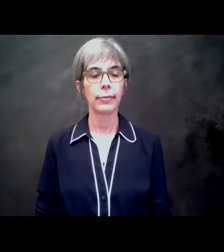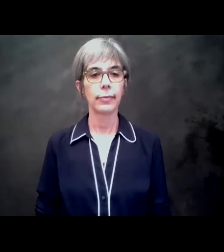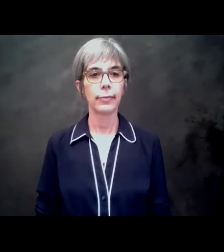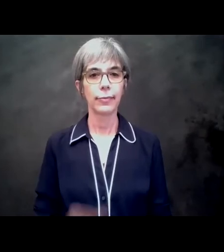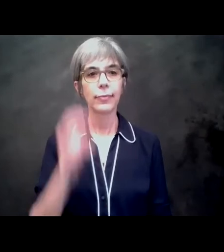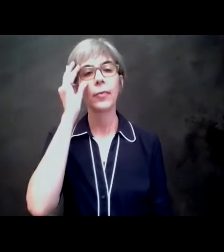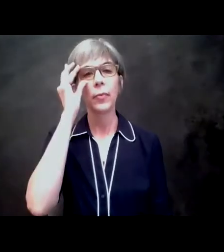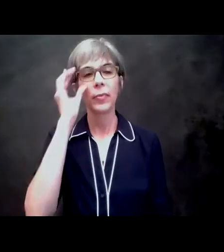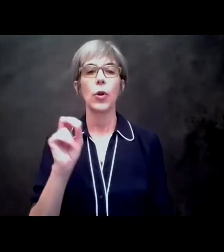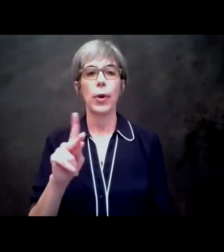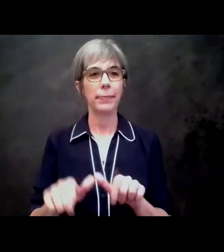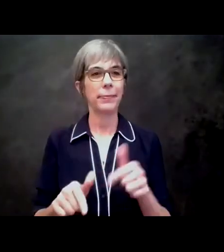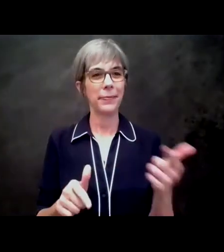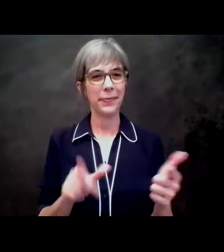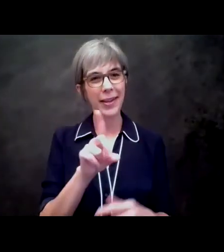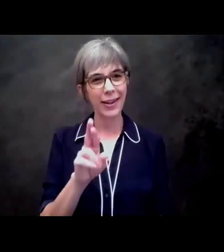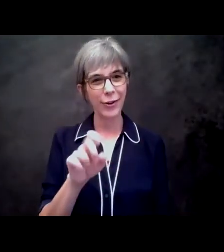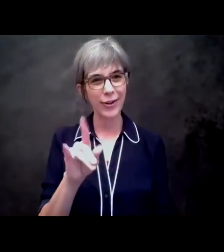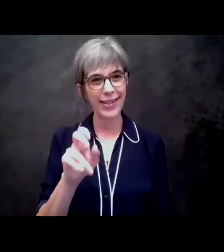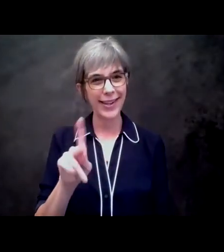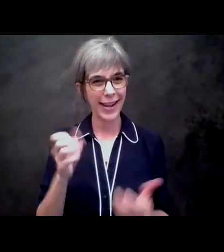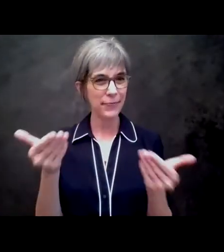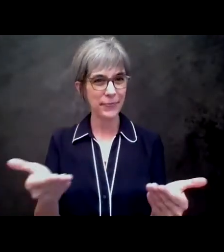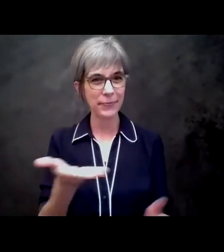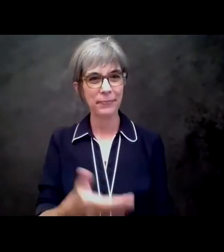Okay, Dr. Ezike, please feel free to go ahead.